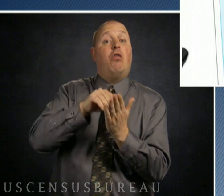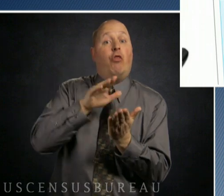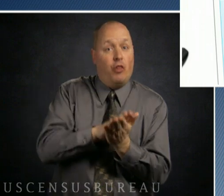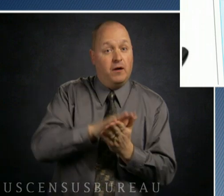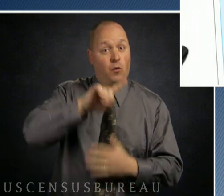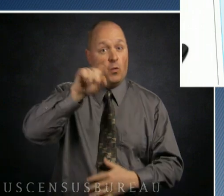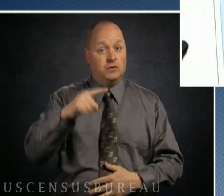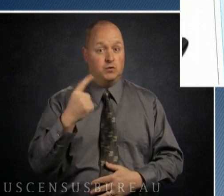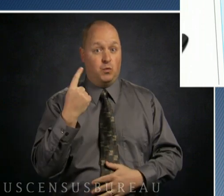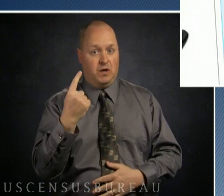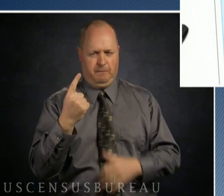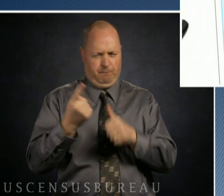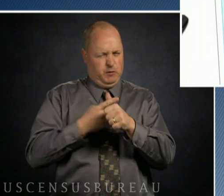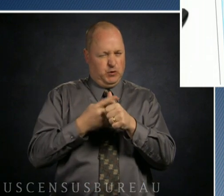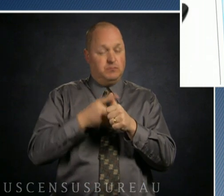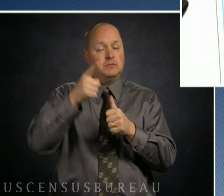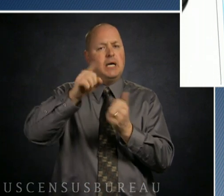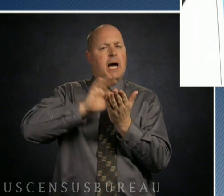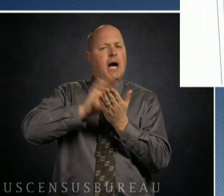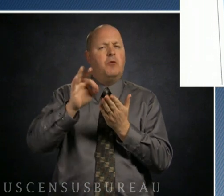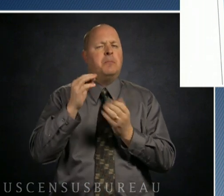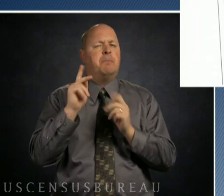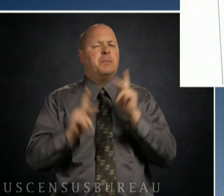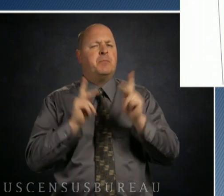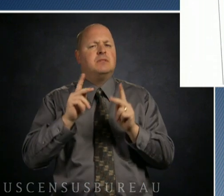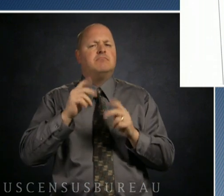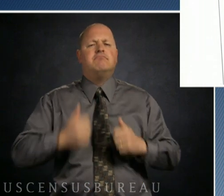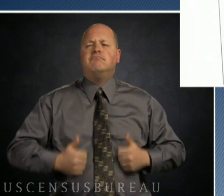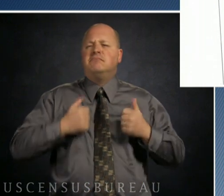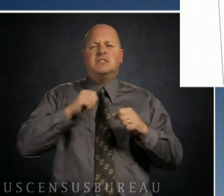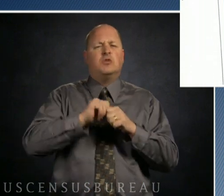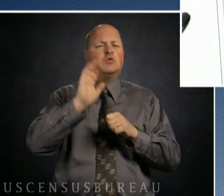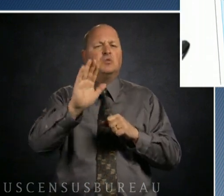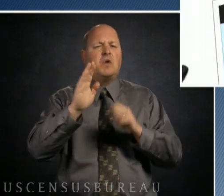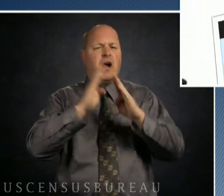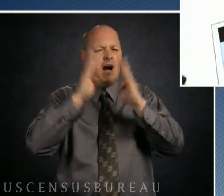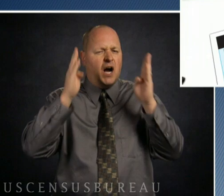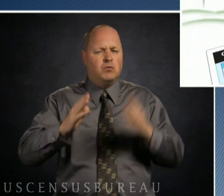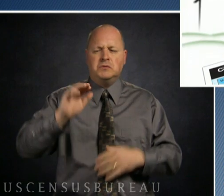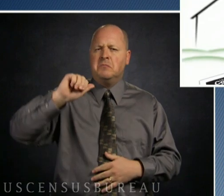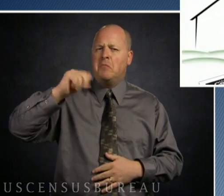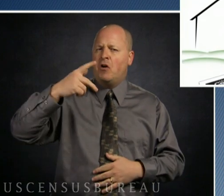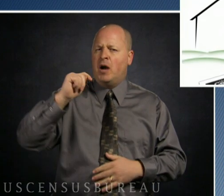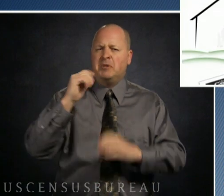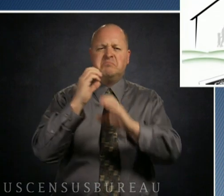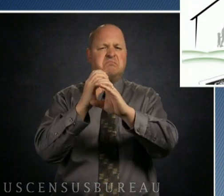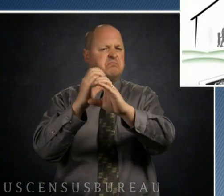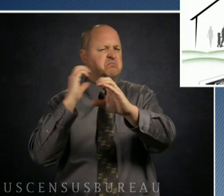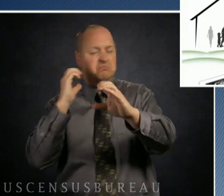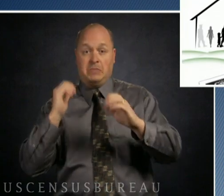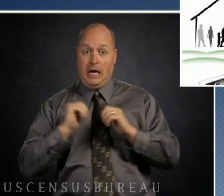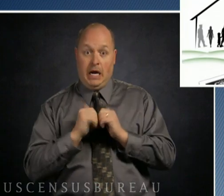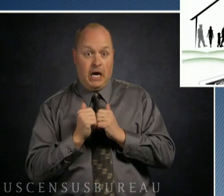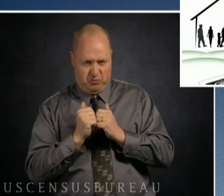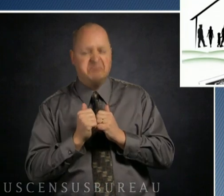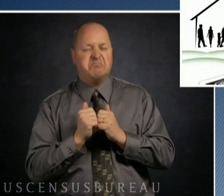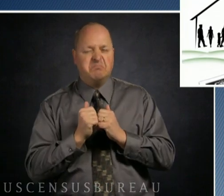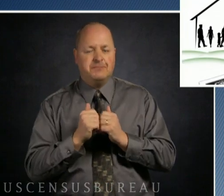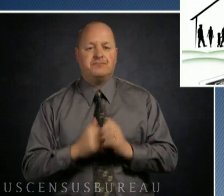Before you answer question 1, count the people living in your house, apartment, or mobile home using these